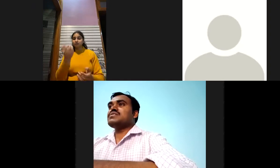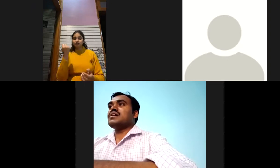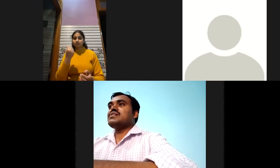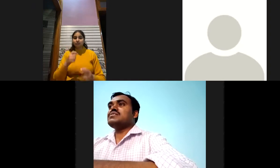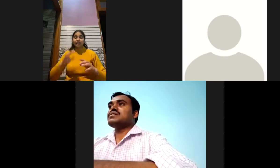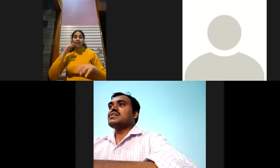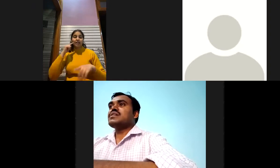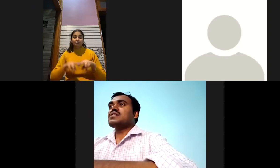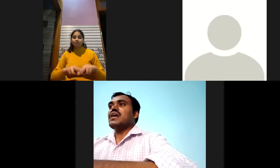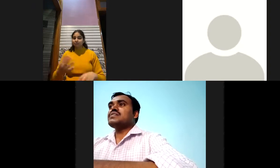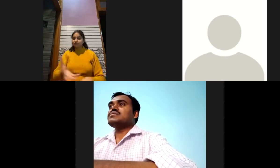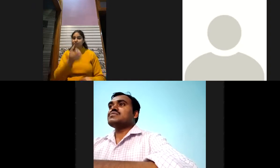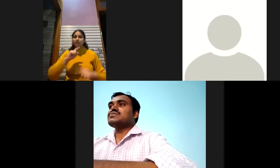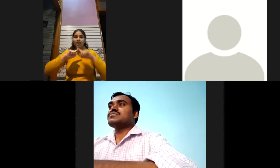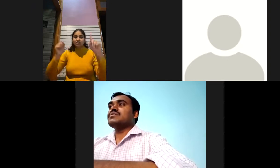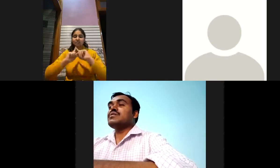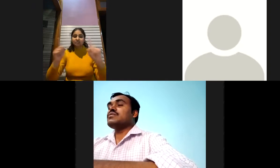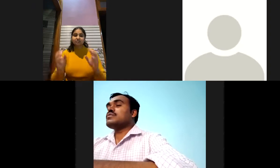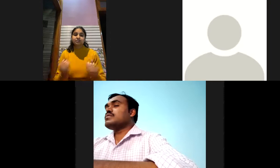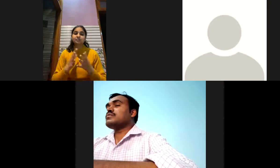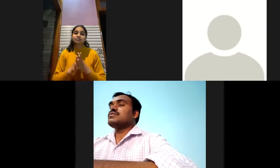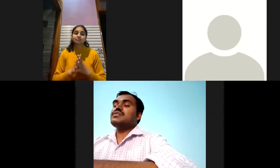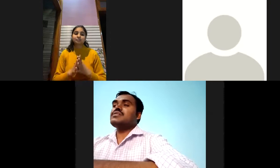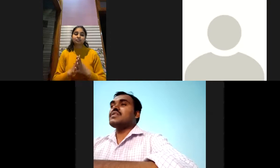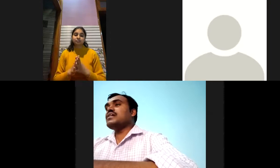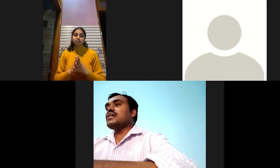teacher's eyeglasses into